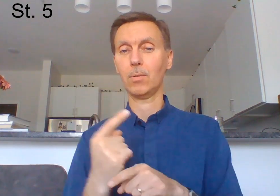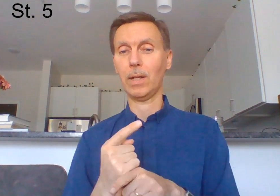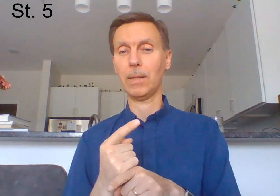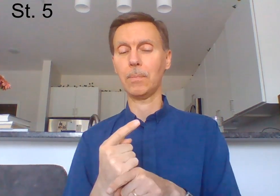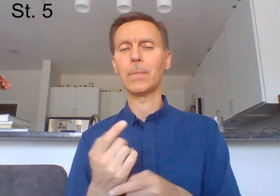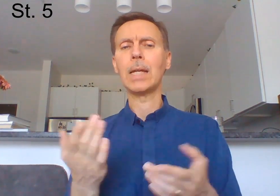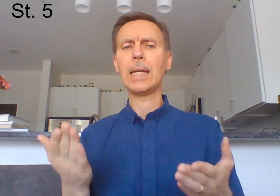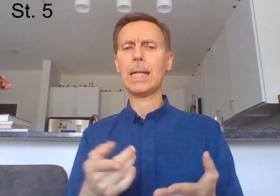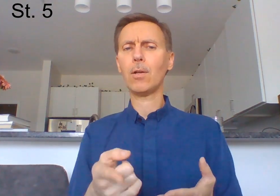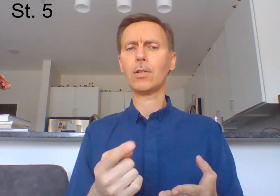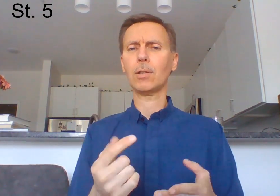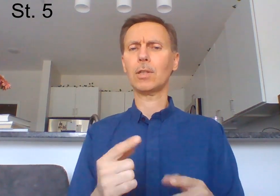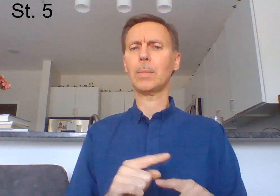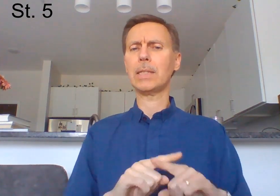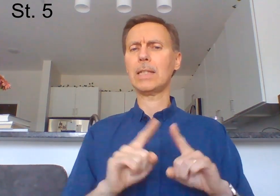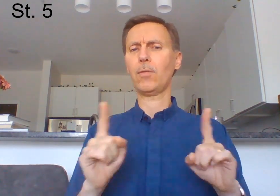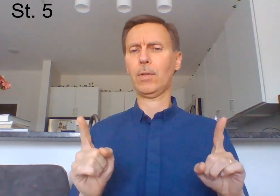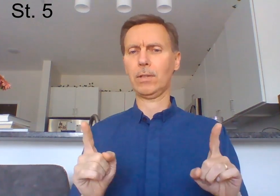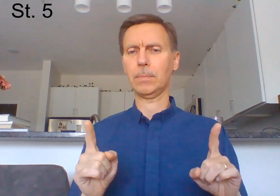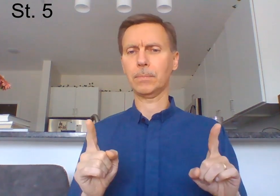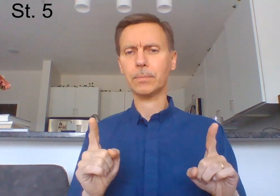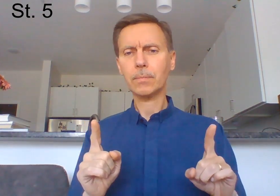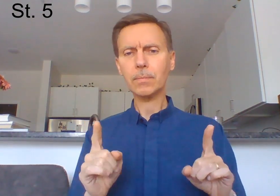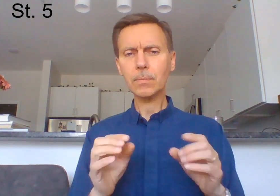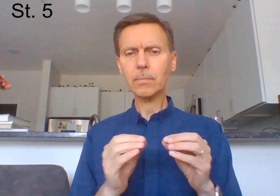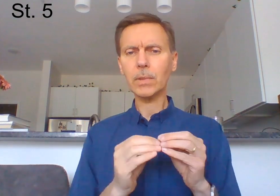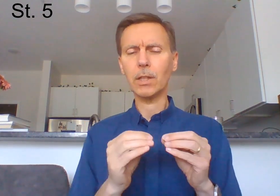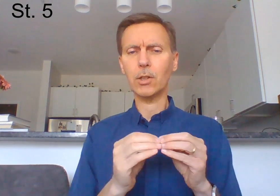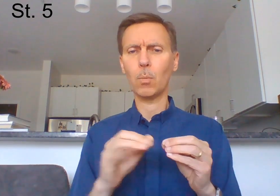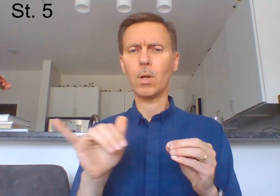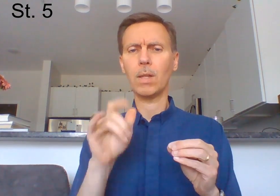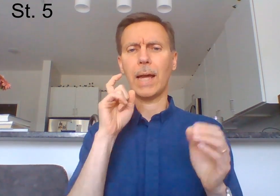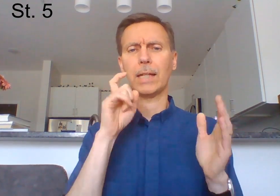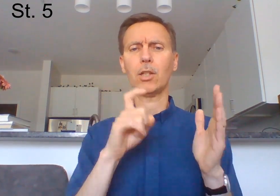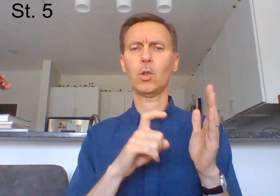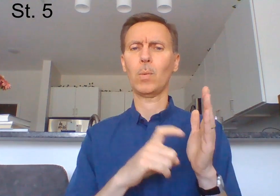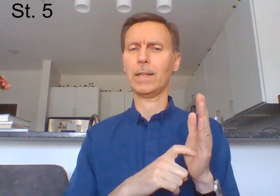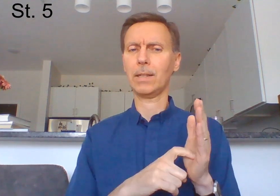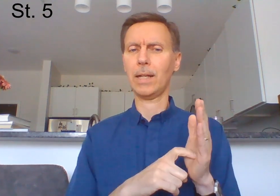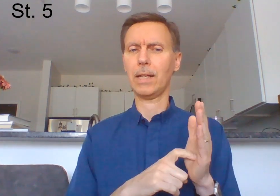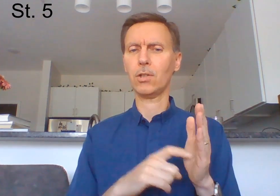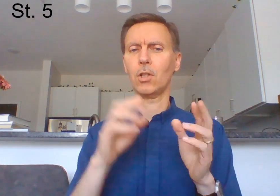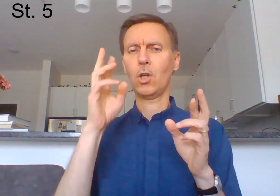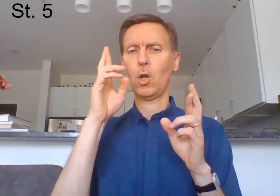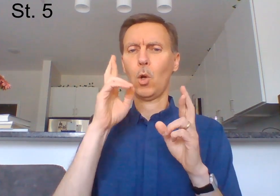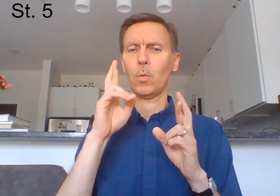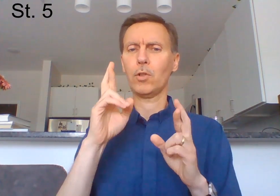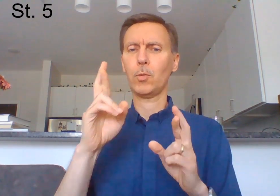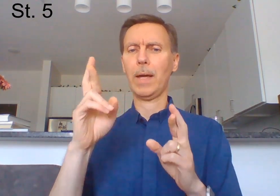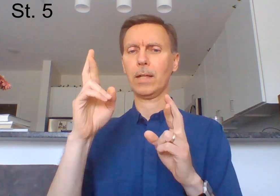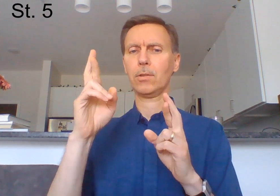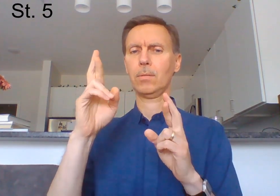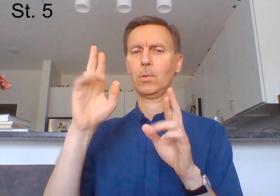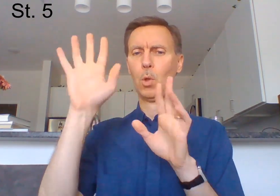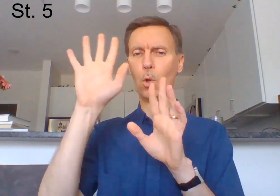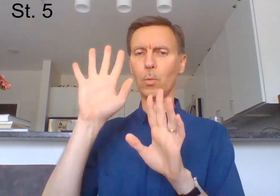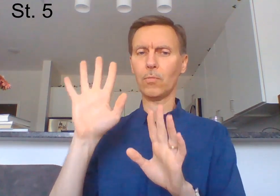right? Here it's a little bit different. It's more like recognize or respect or